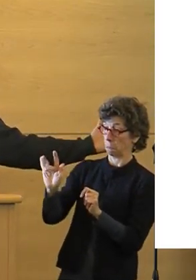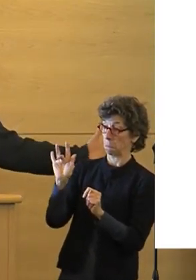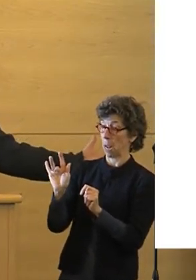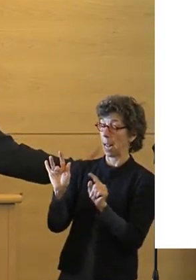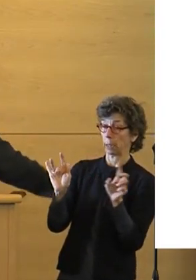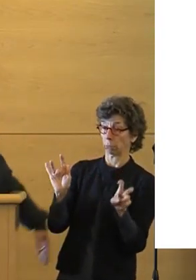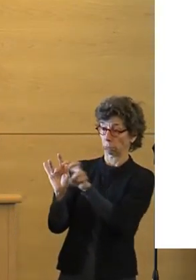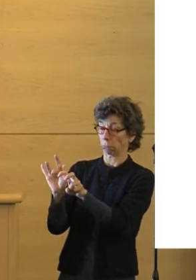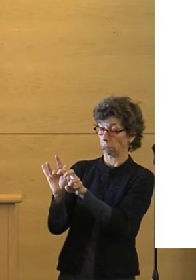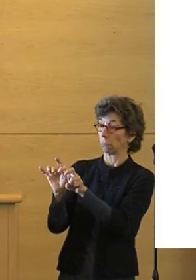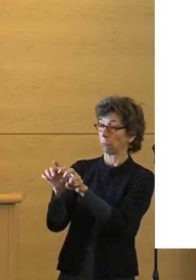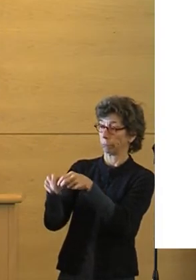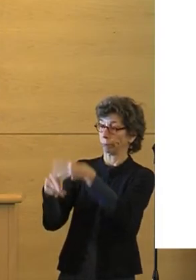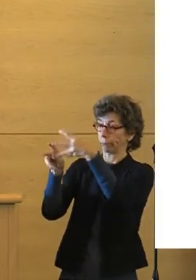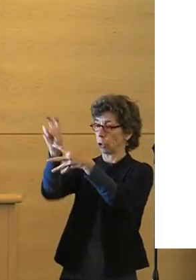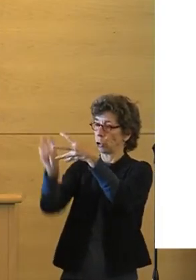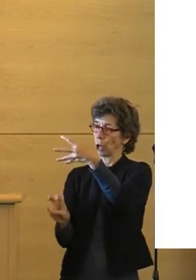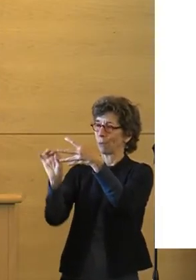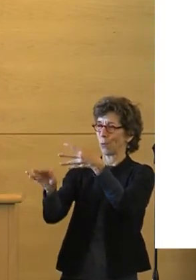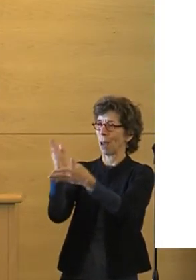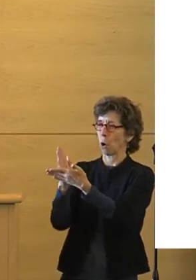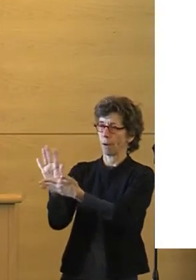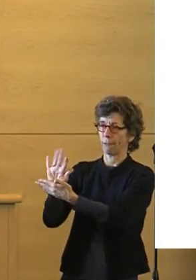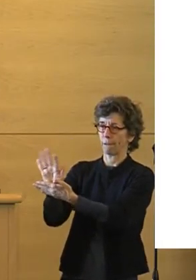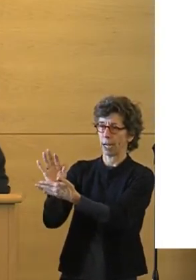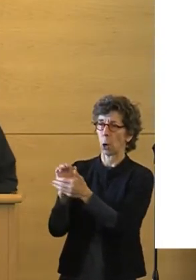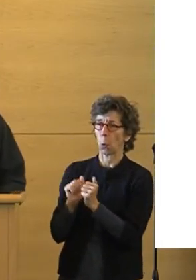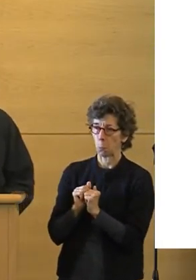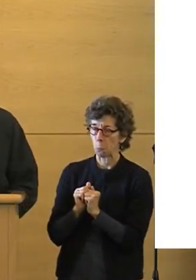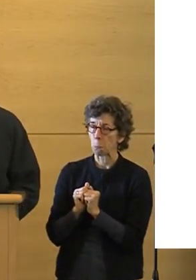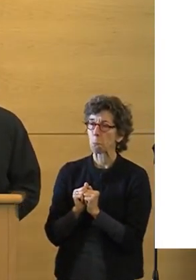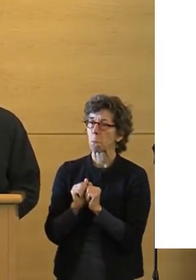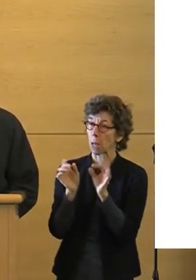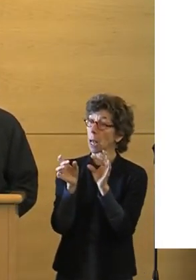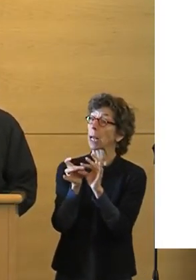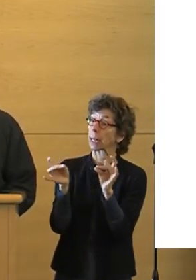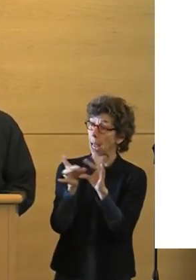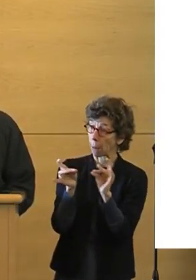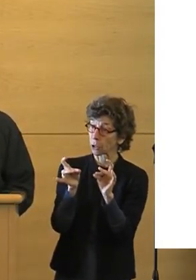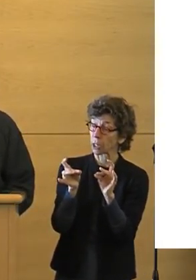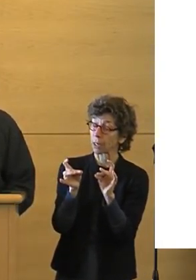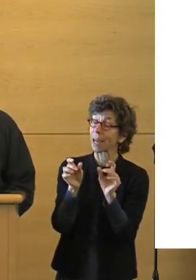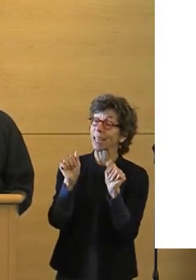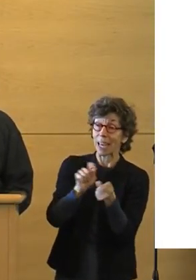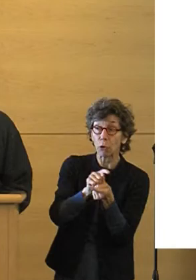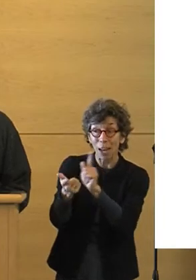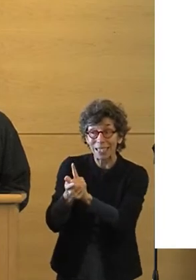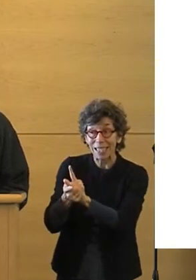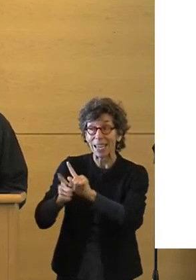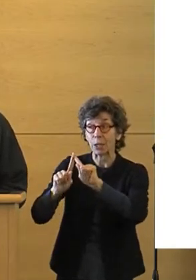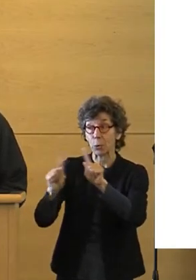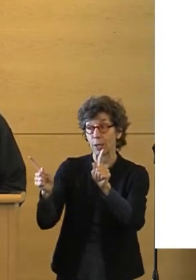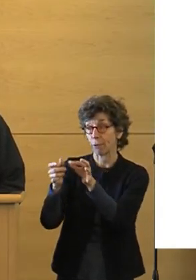YouTube. YouTube also has an interactive transcript function. So if you have a caption video, then you can read the